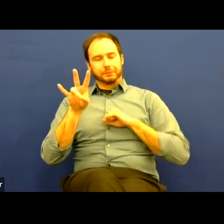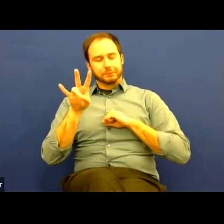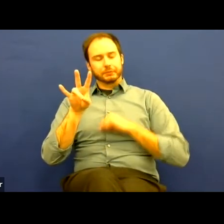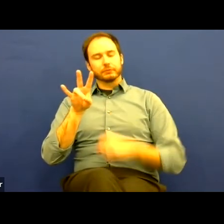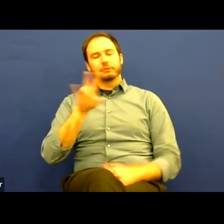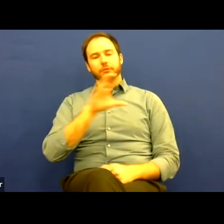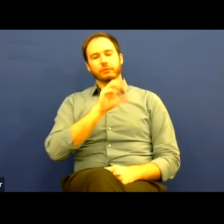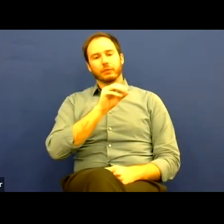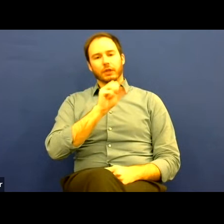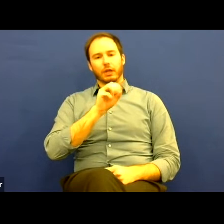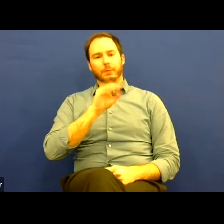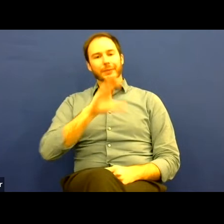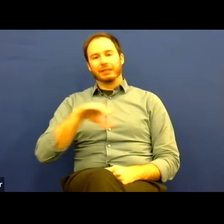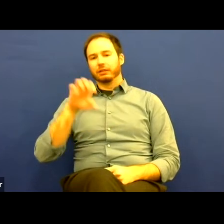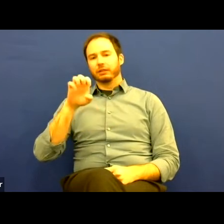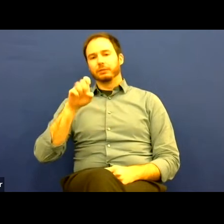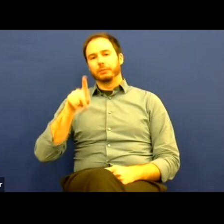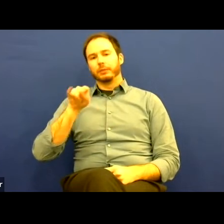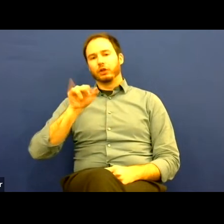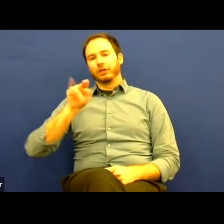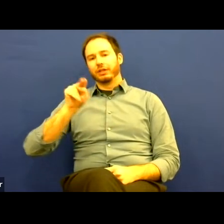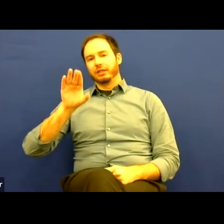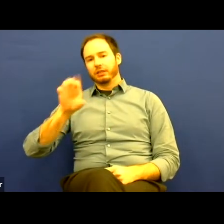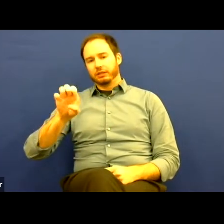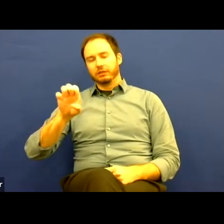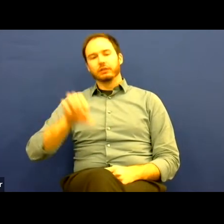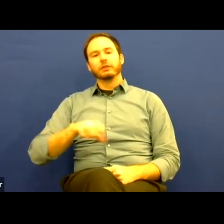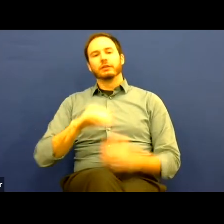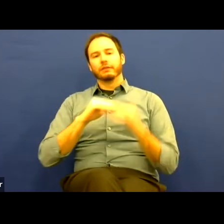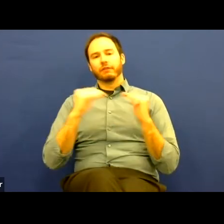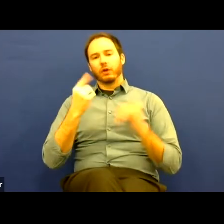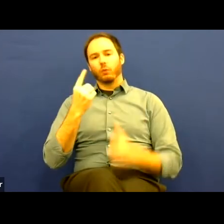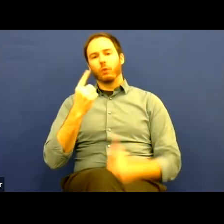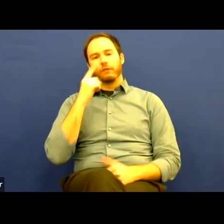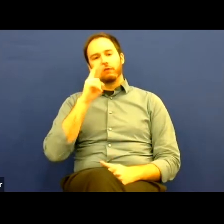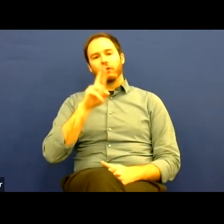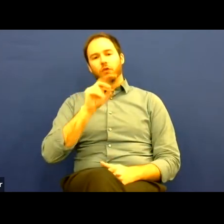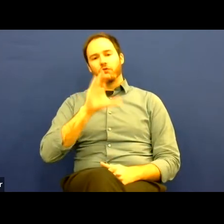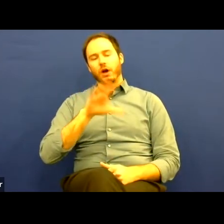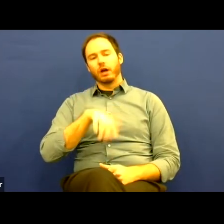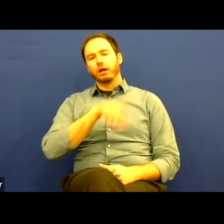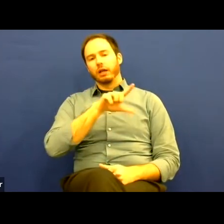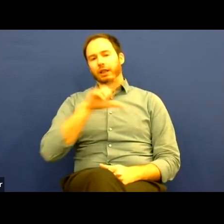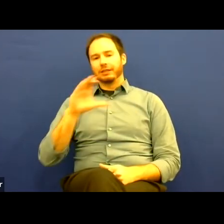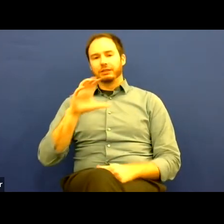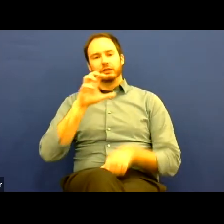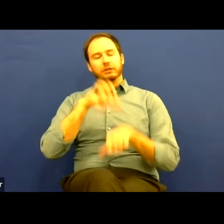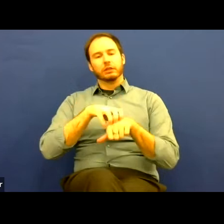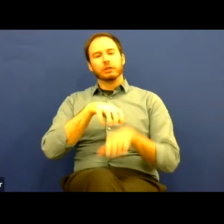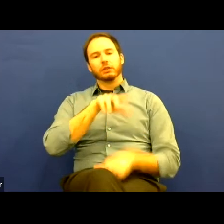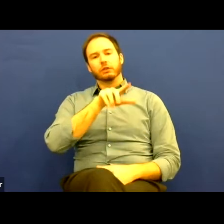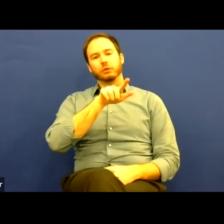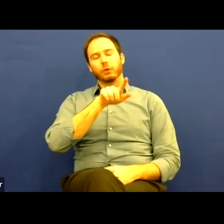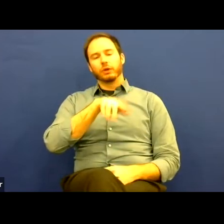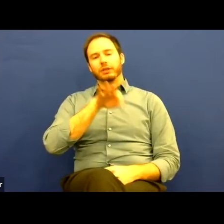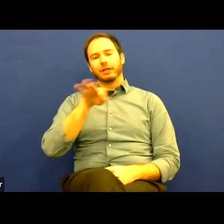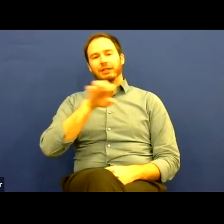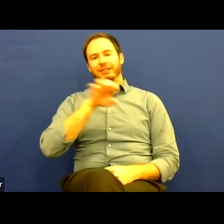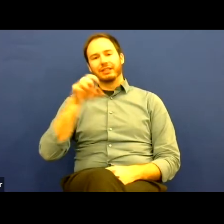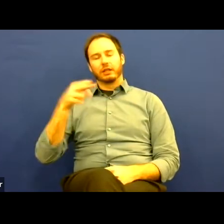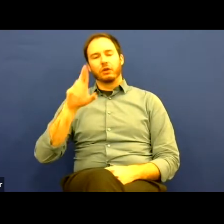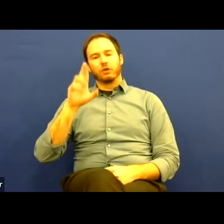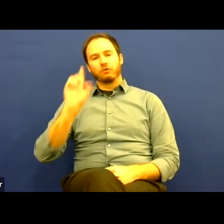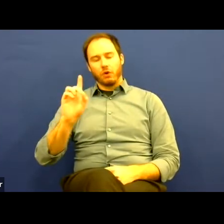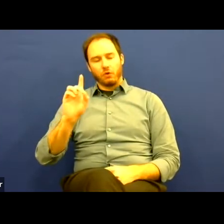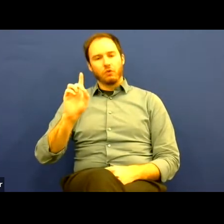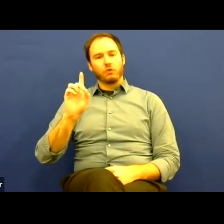2022-047 Cosmic Experience. Phase 1 Rock LLC located at 2199 East Henrietta